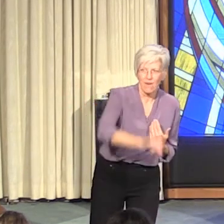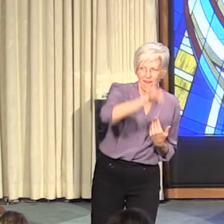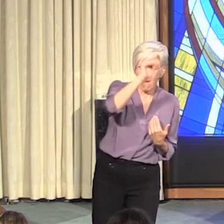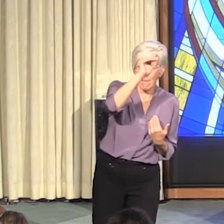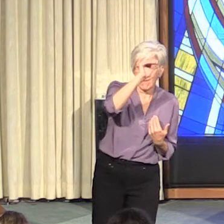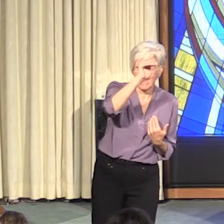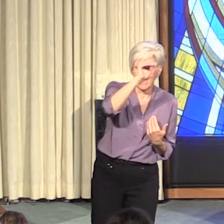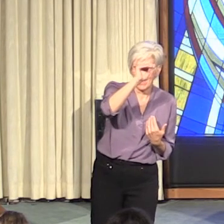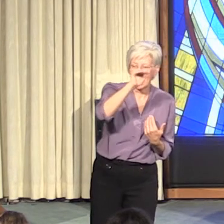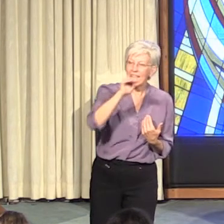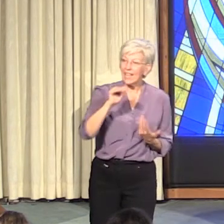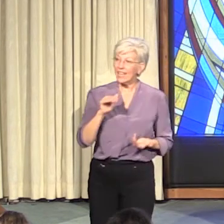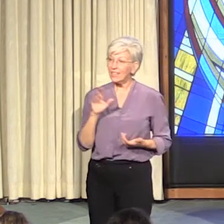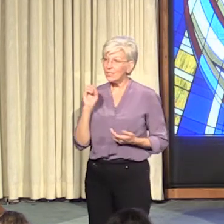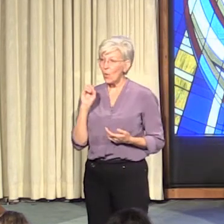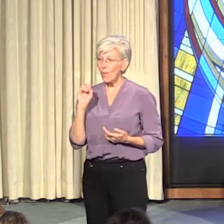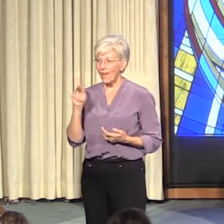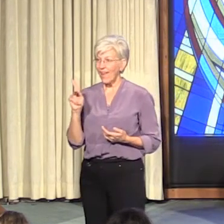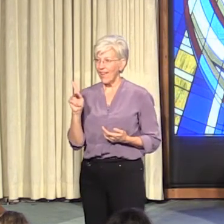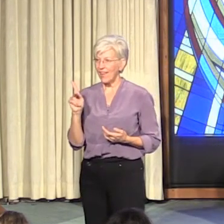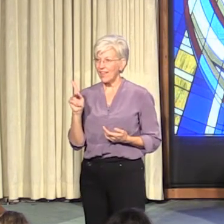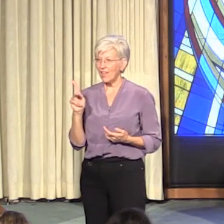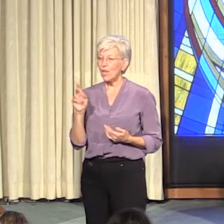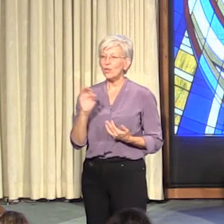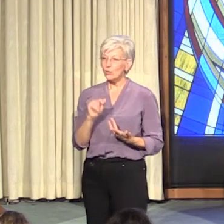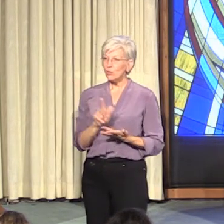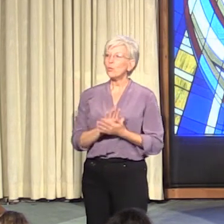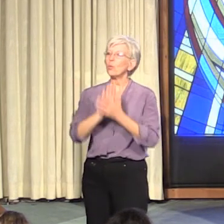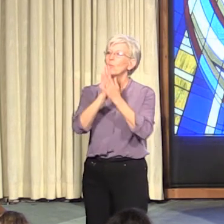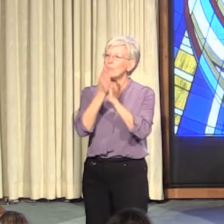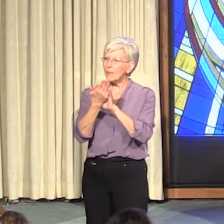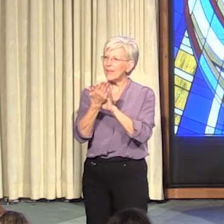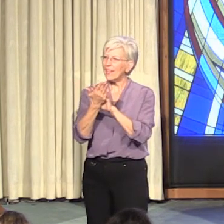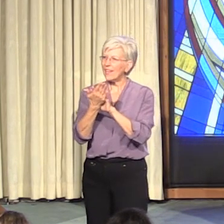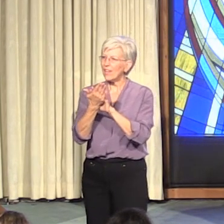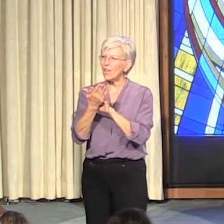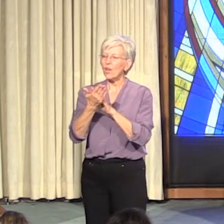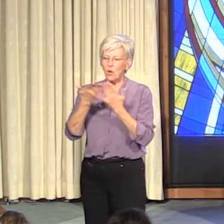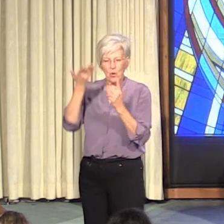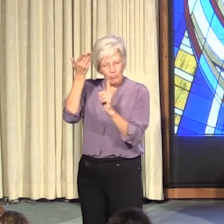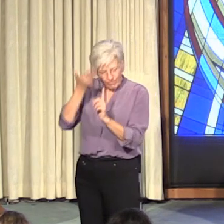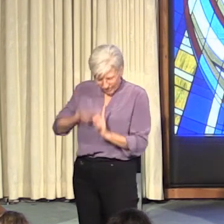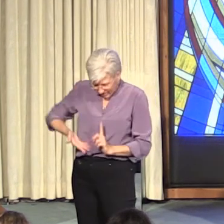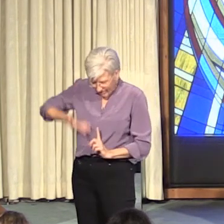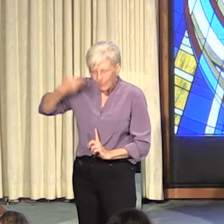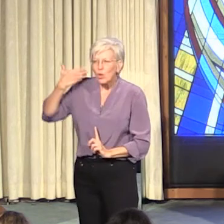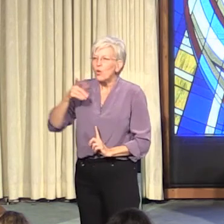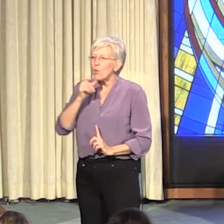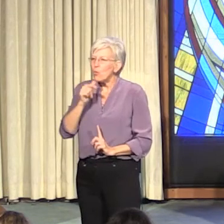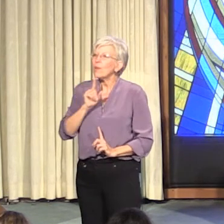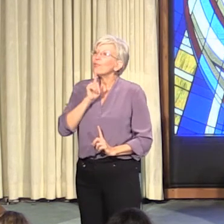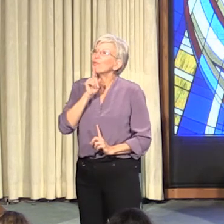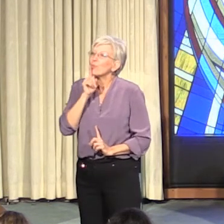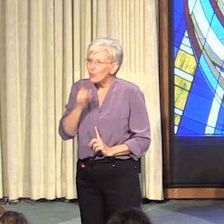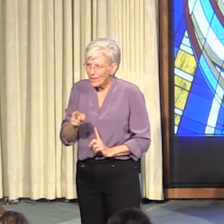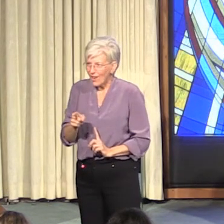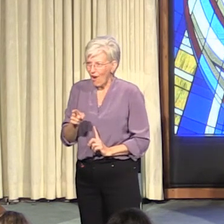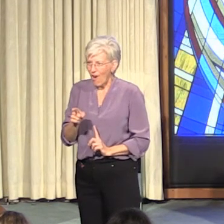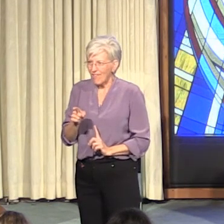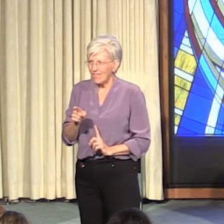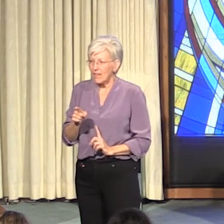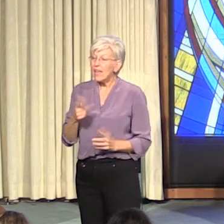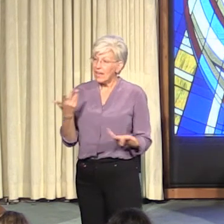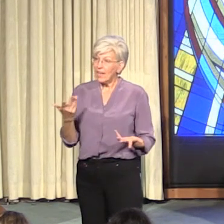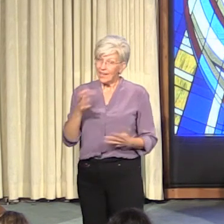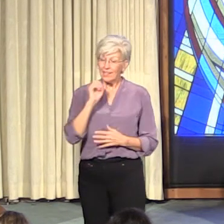It's okay to be who we truly are. It's